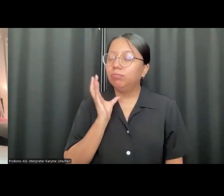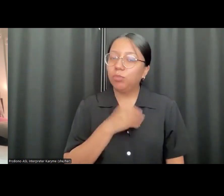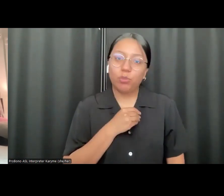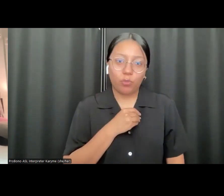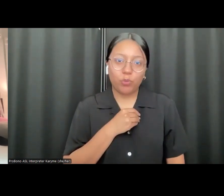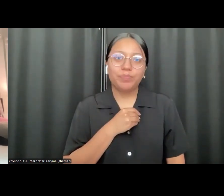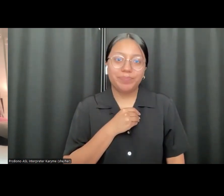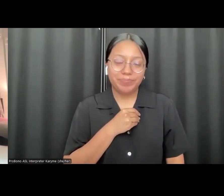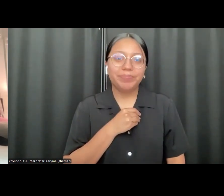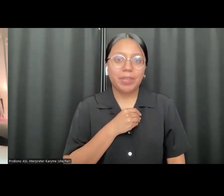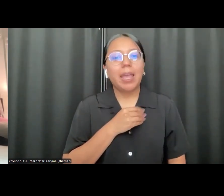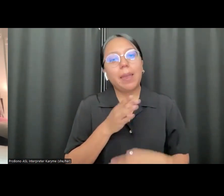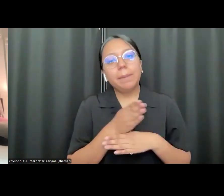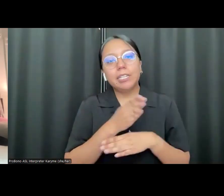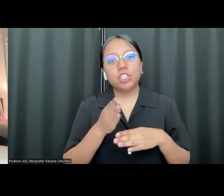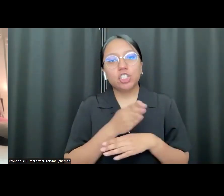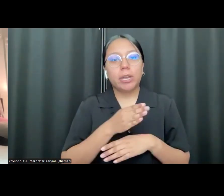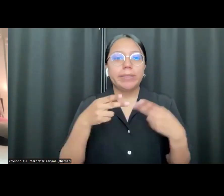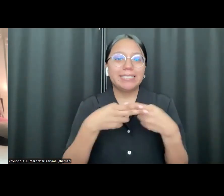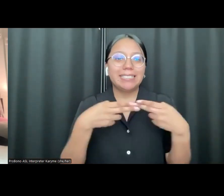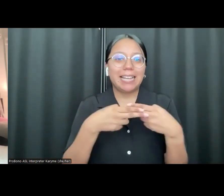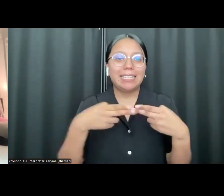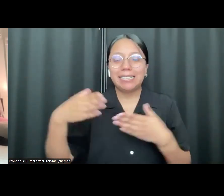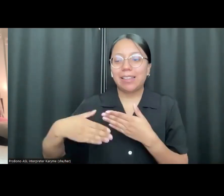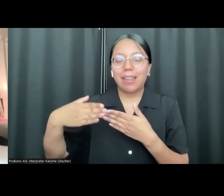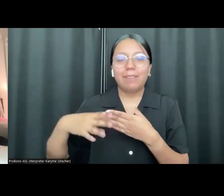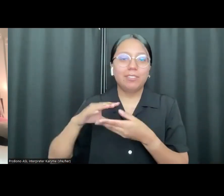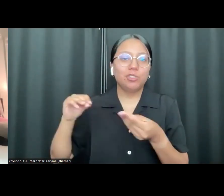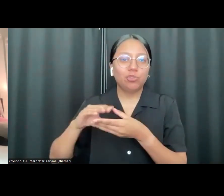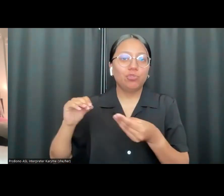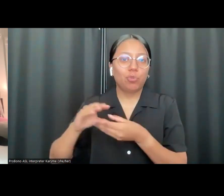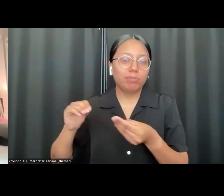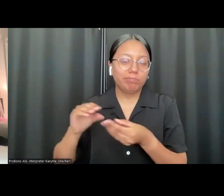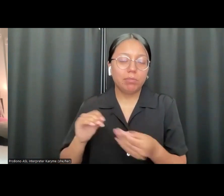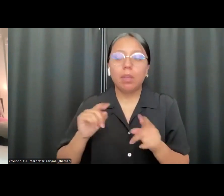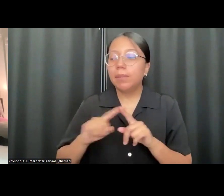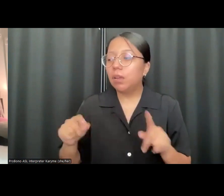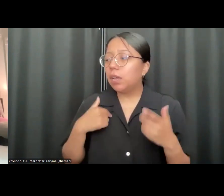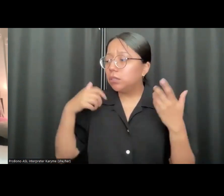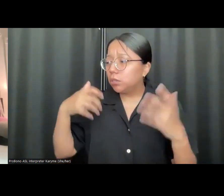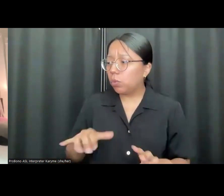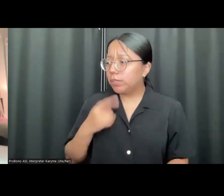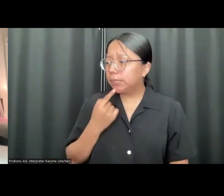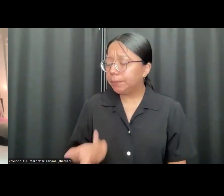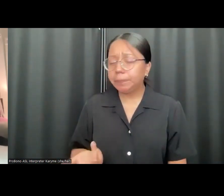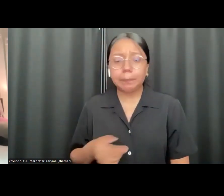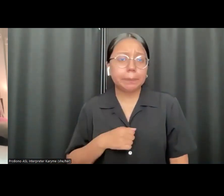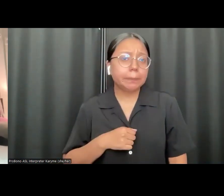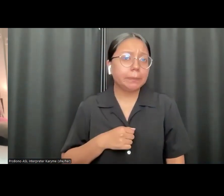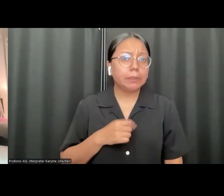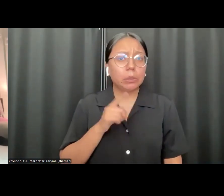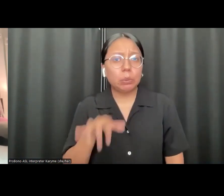the slides at the end of just the storytelling, but I don't want to be like, ooh, take lemons and make lemonade, but it was